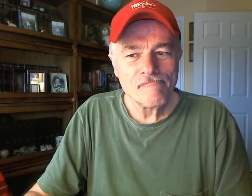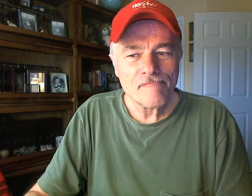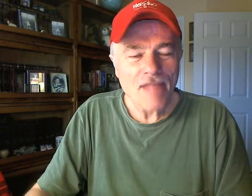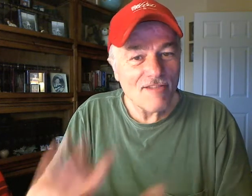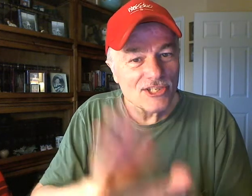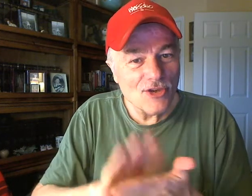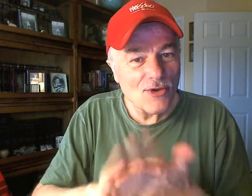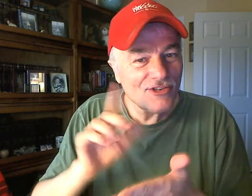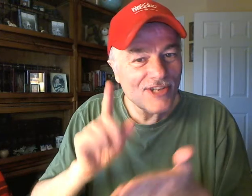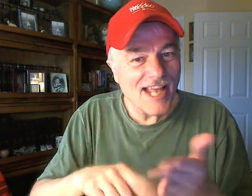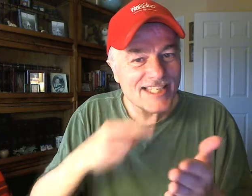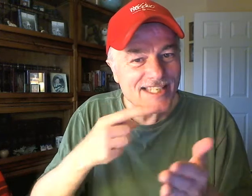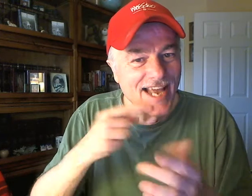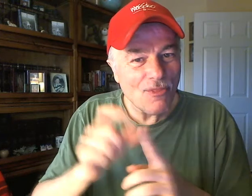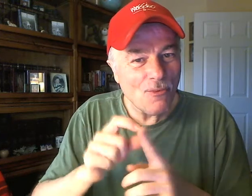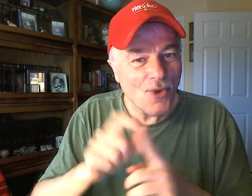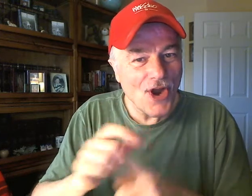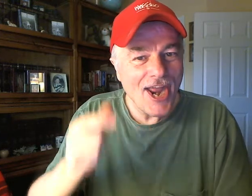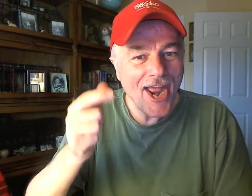I'm just gonna you can't sing the